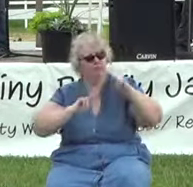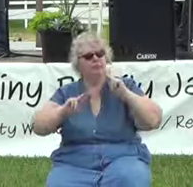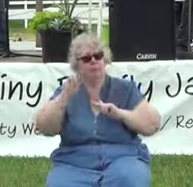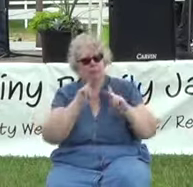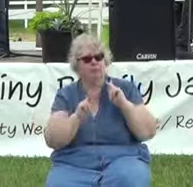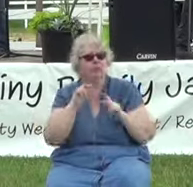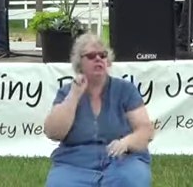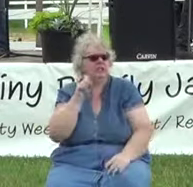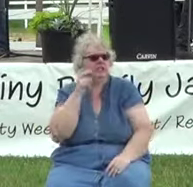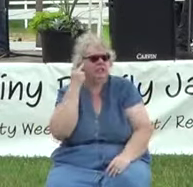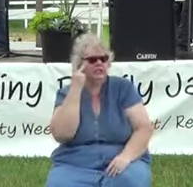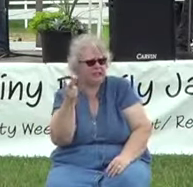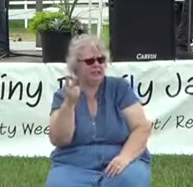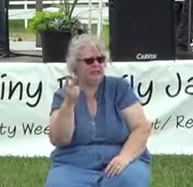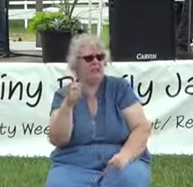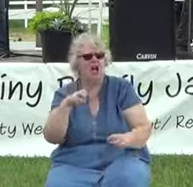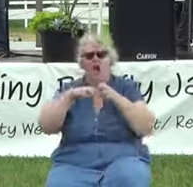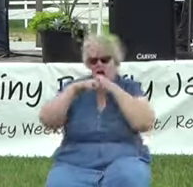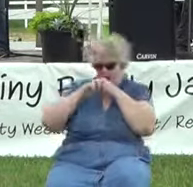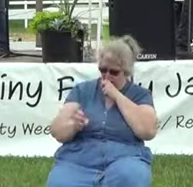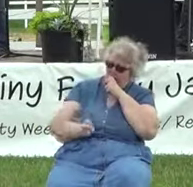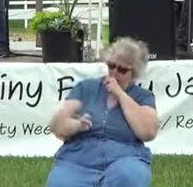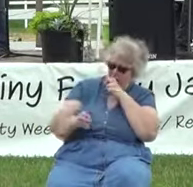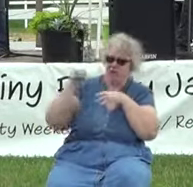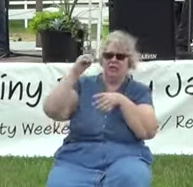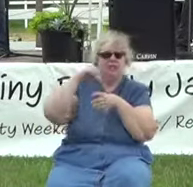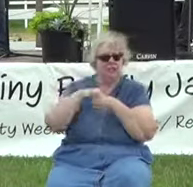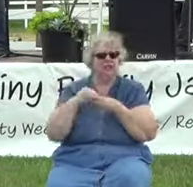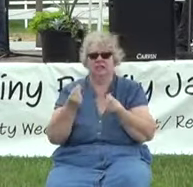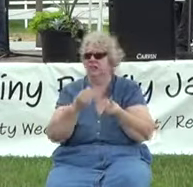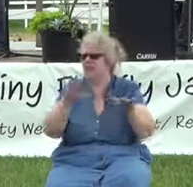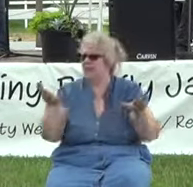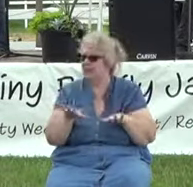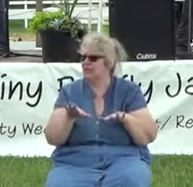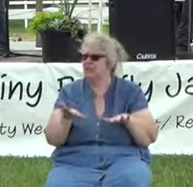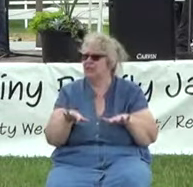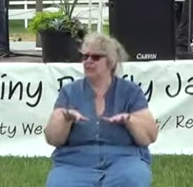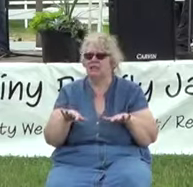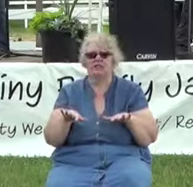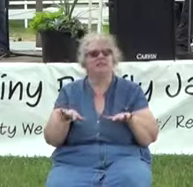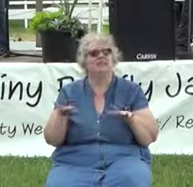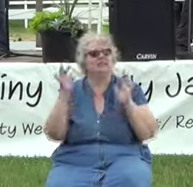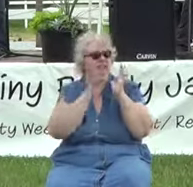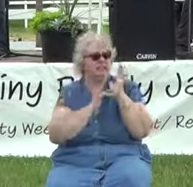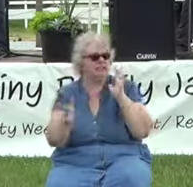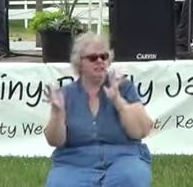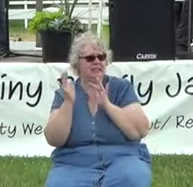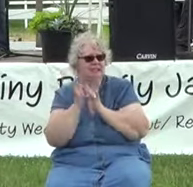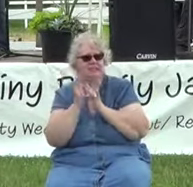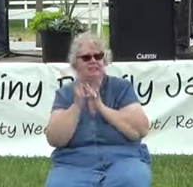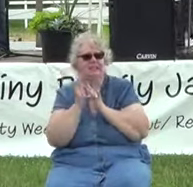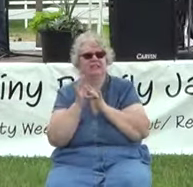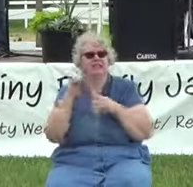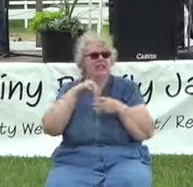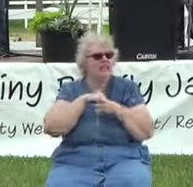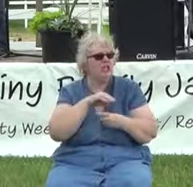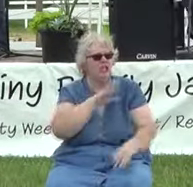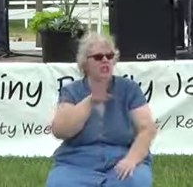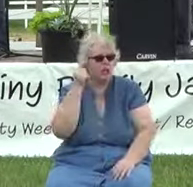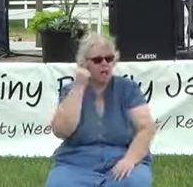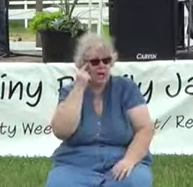that need to see awe in this land. And that's Jesus. It's a light. It's a spark in your eye. It's when